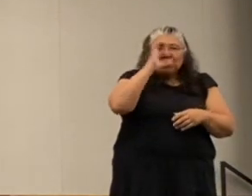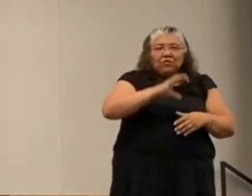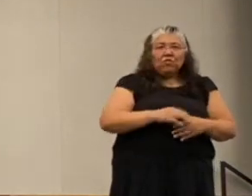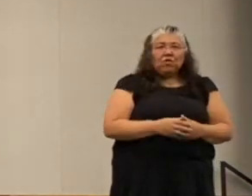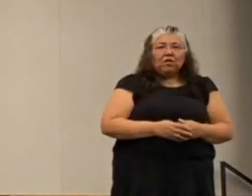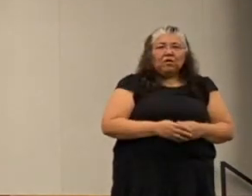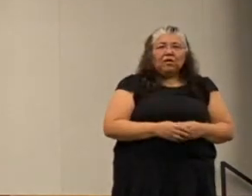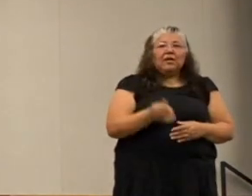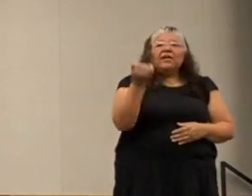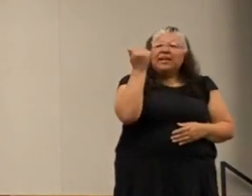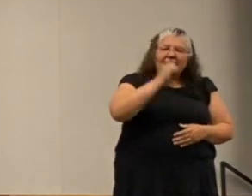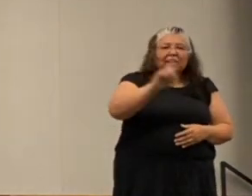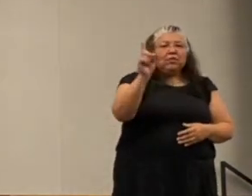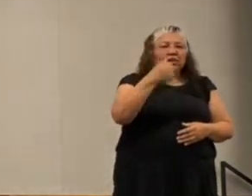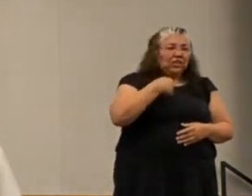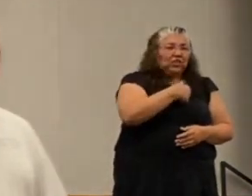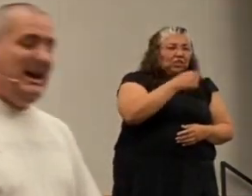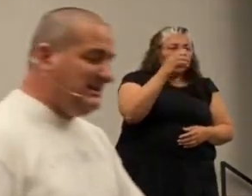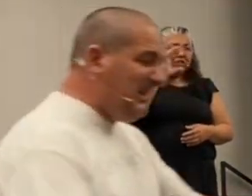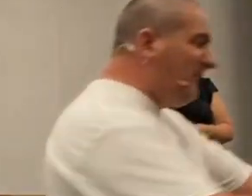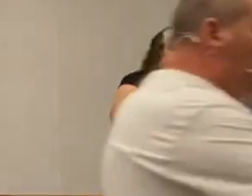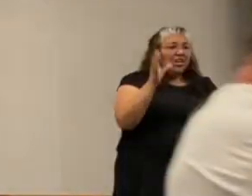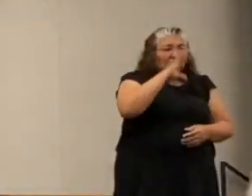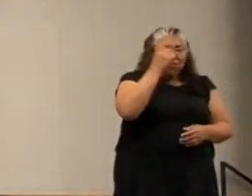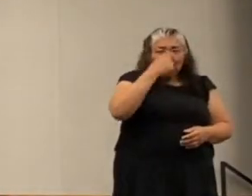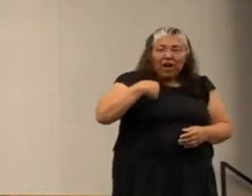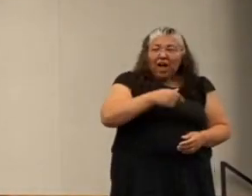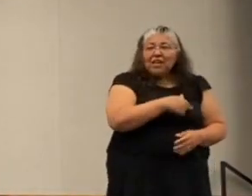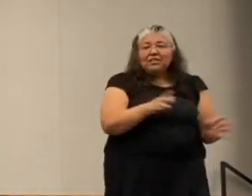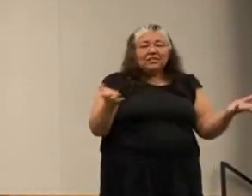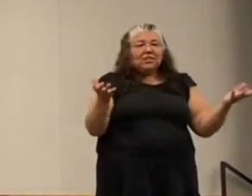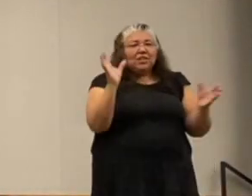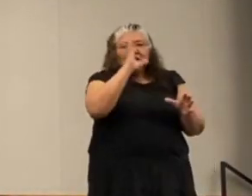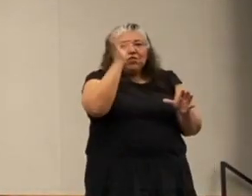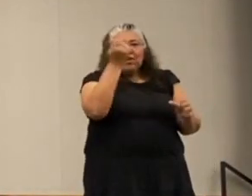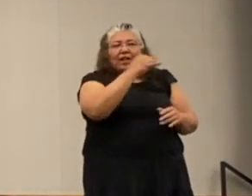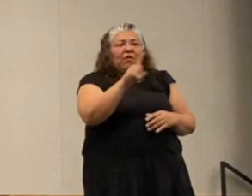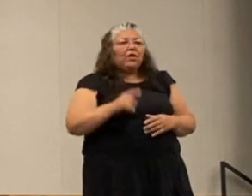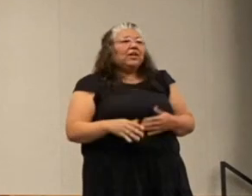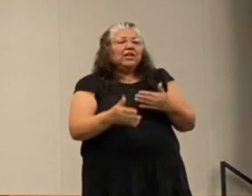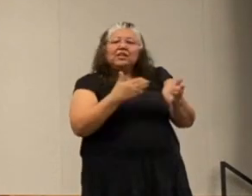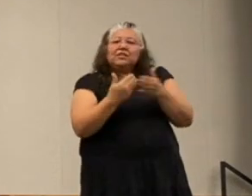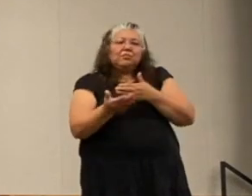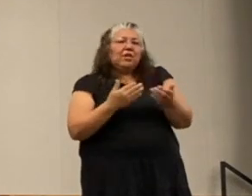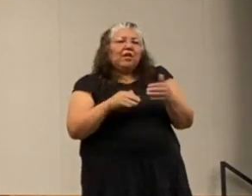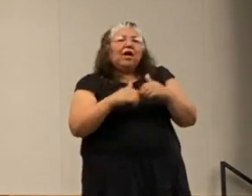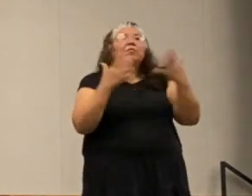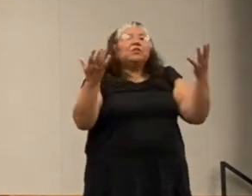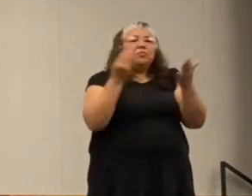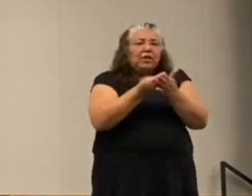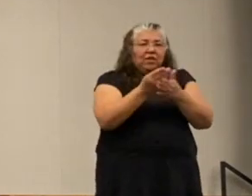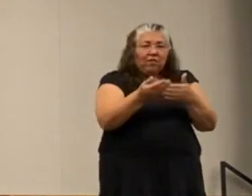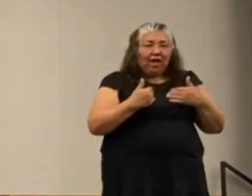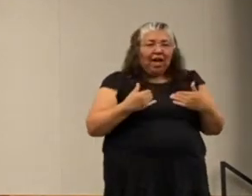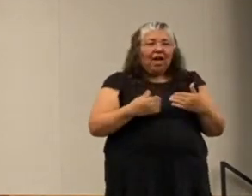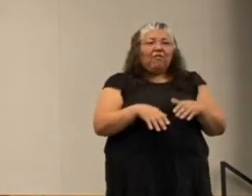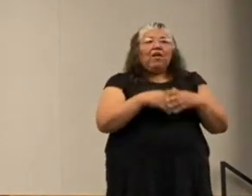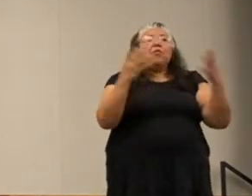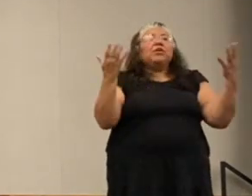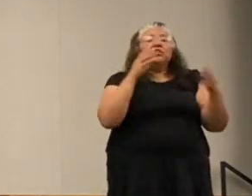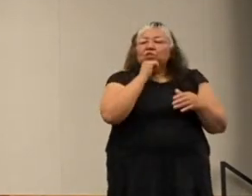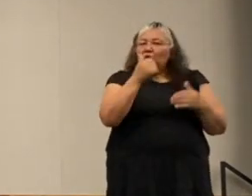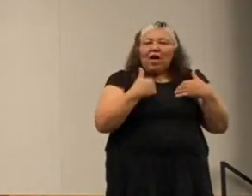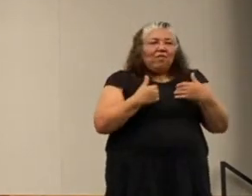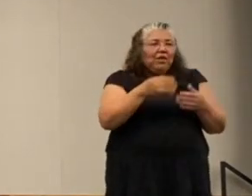for? Anyone. Us! Right? He's looking for anybody. He doesn't care how much money you have or how much money you don't have.